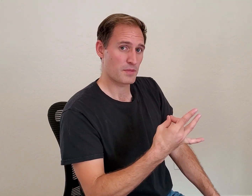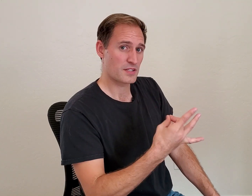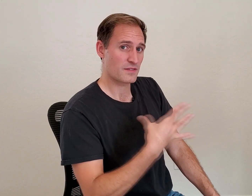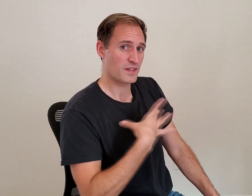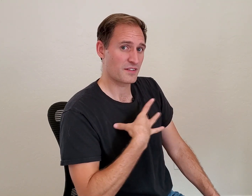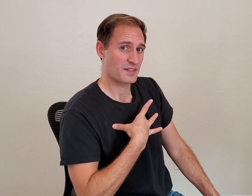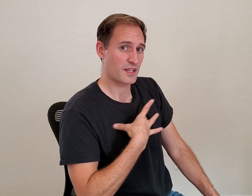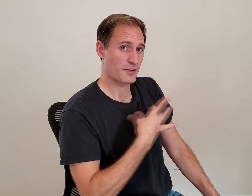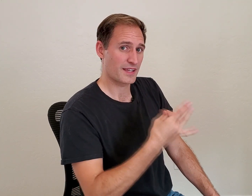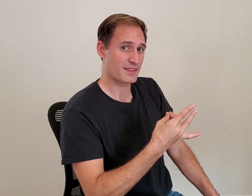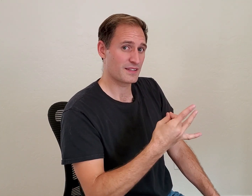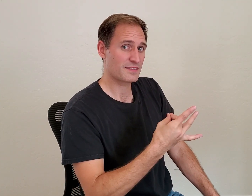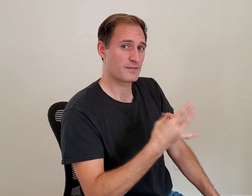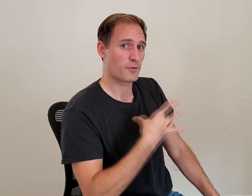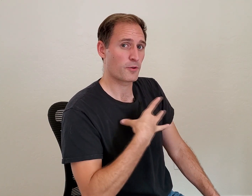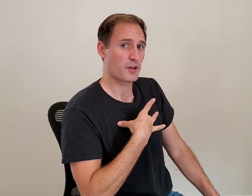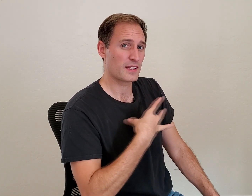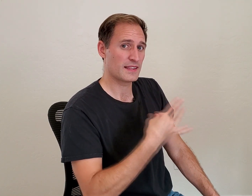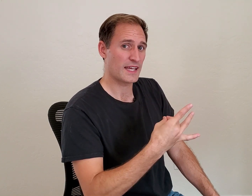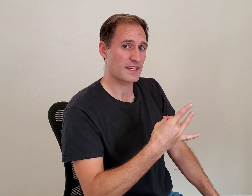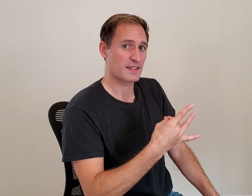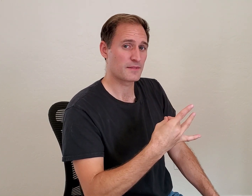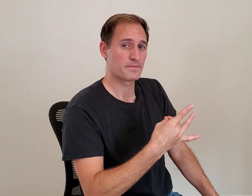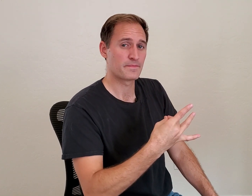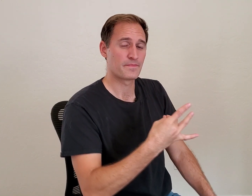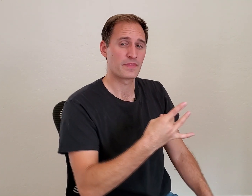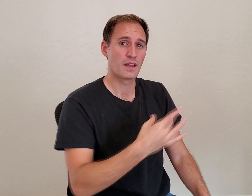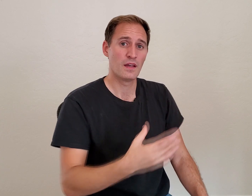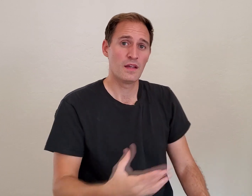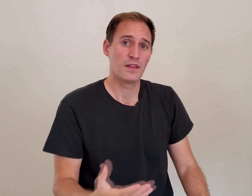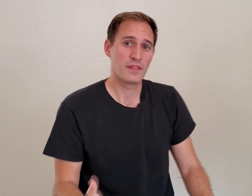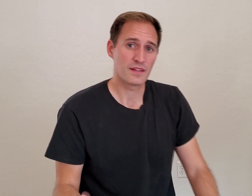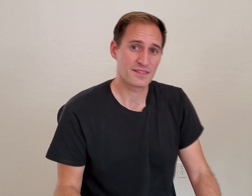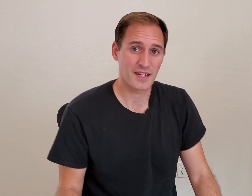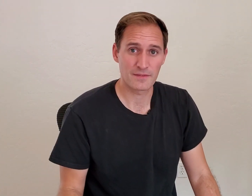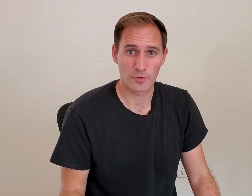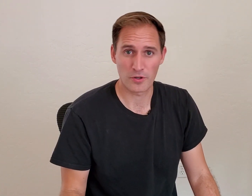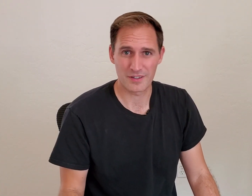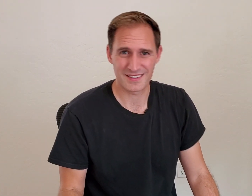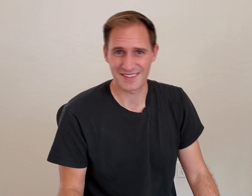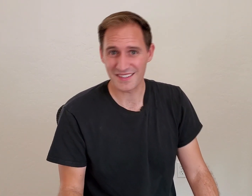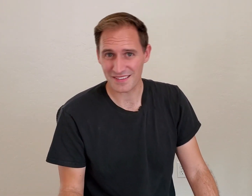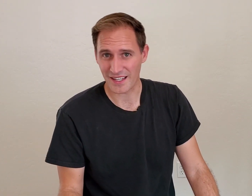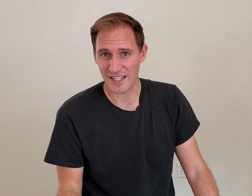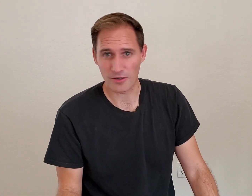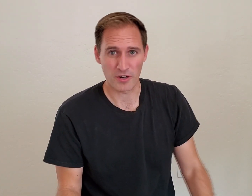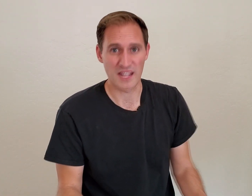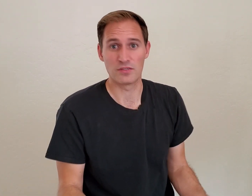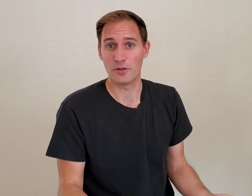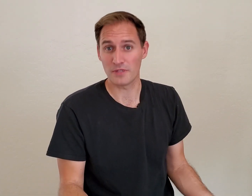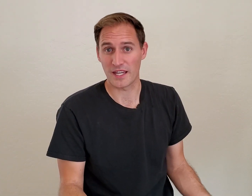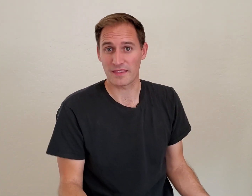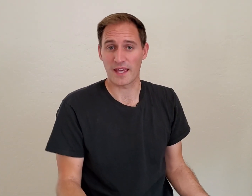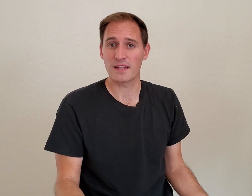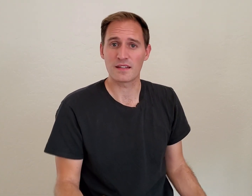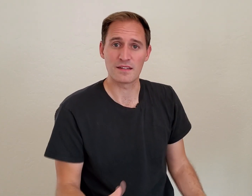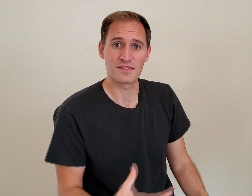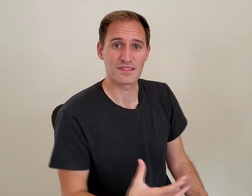pinch your fingers together like this for like. The sign for dislike, or I don't like that, is the